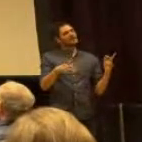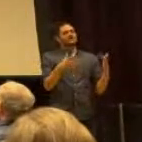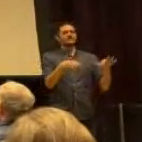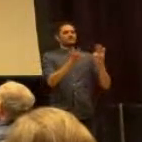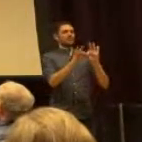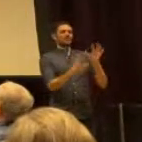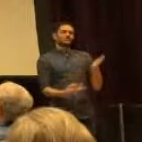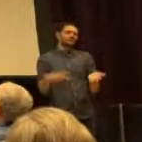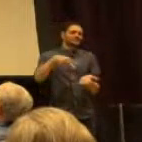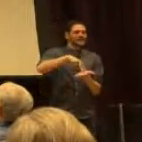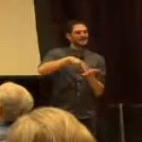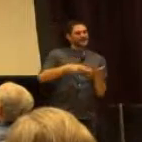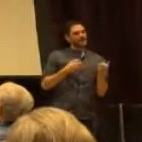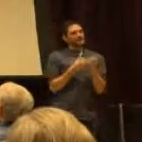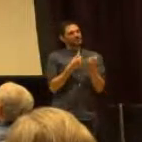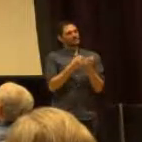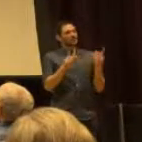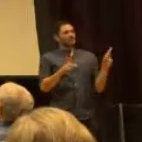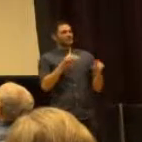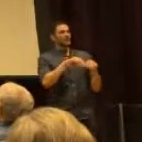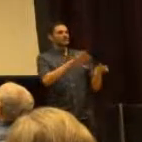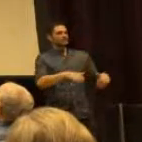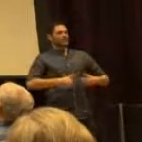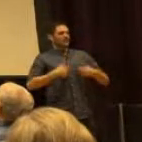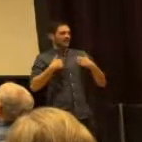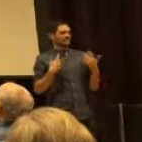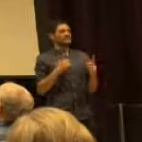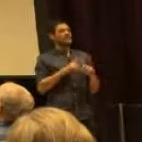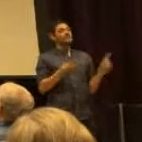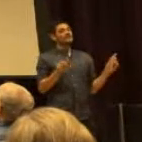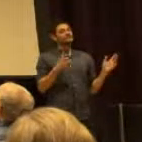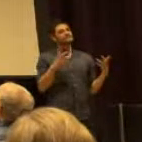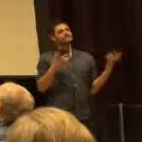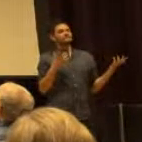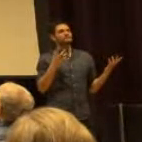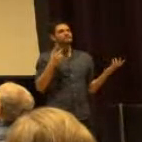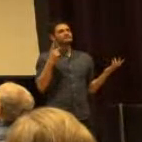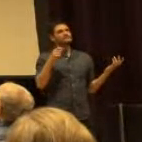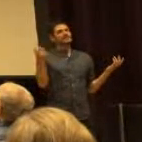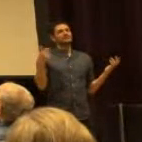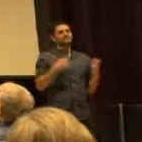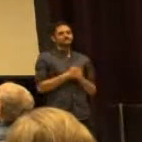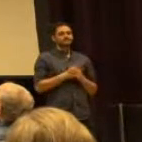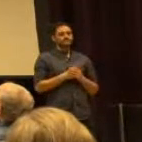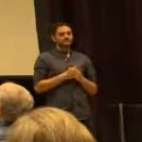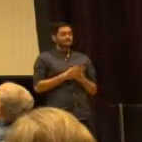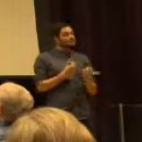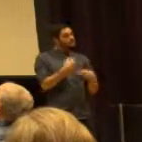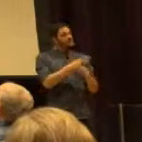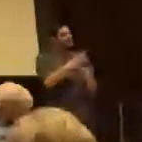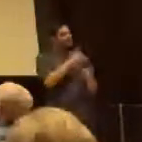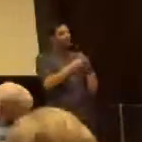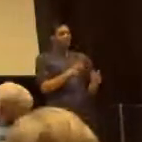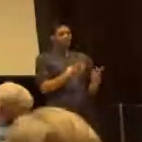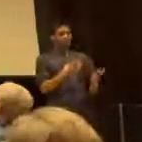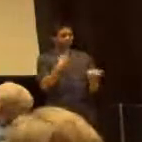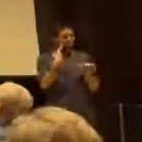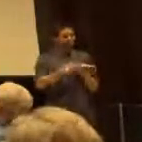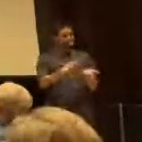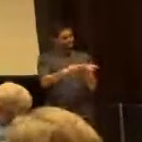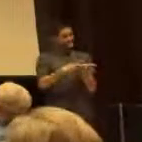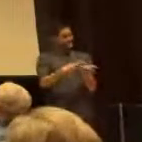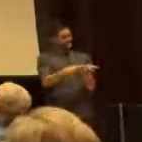lives. But other than that, also just talking about it and having these